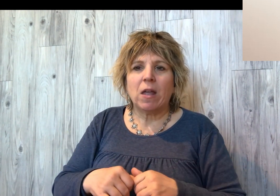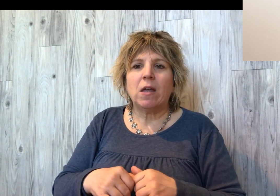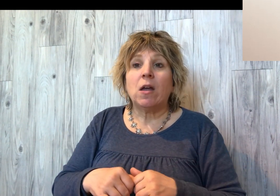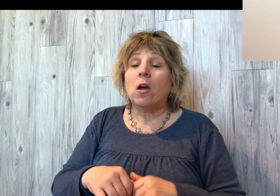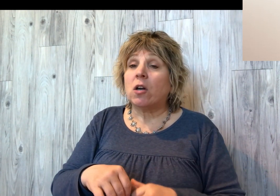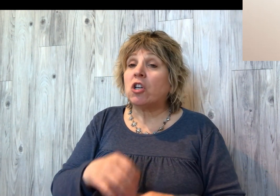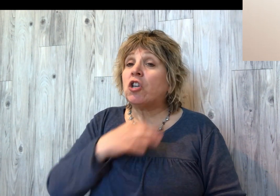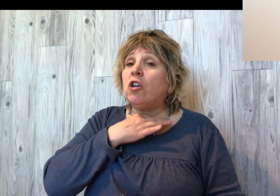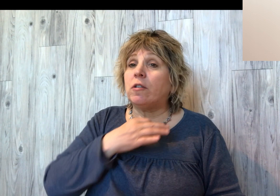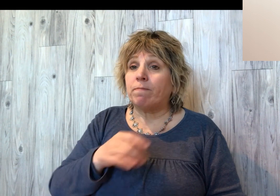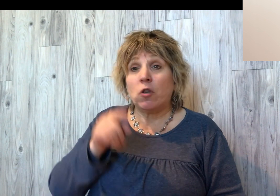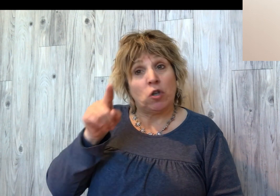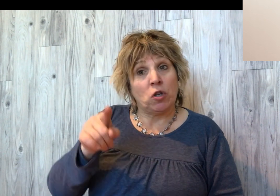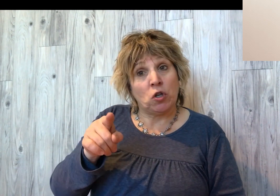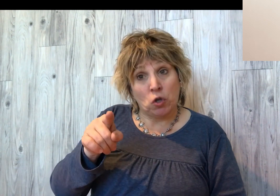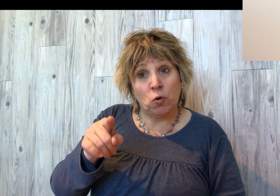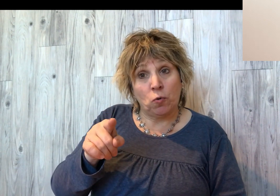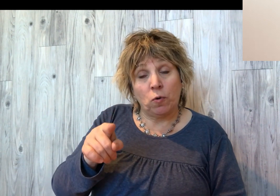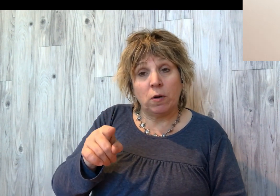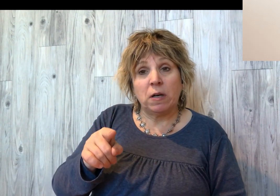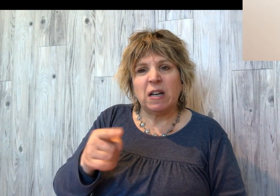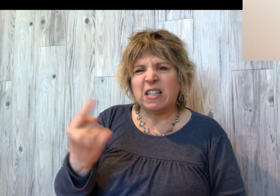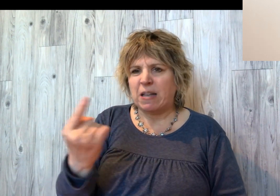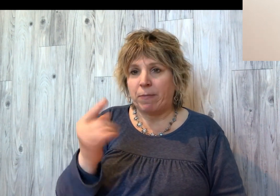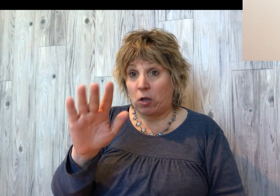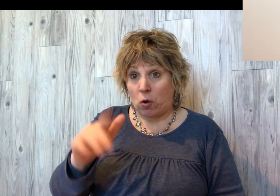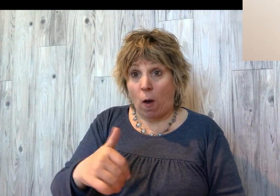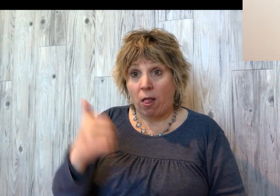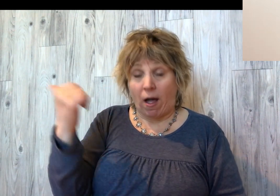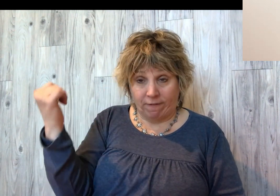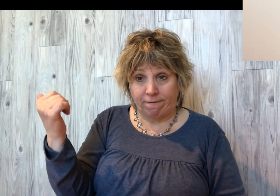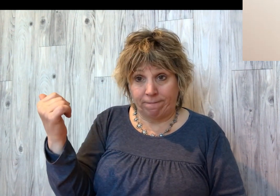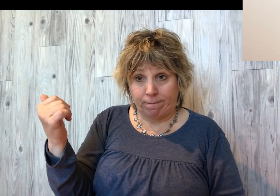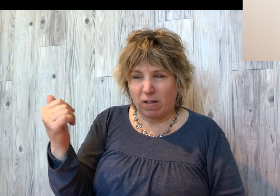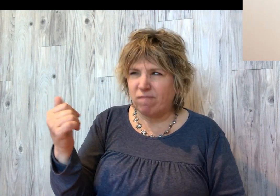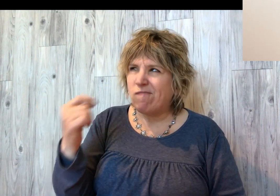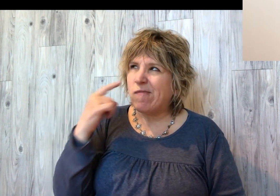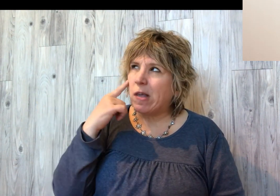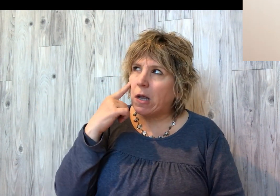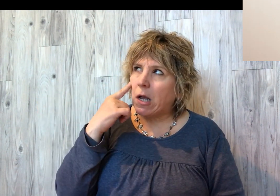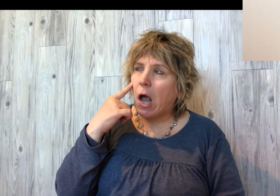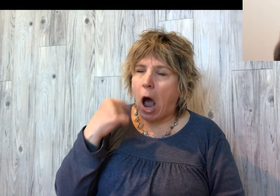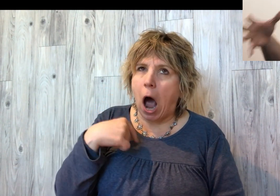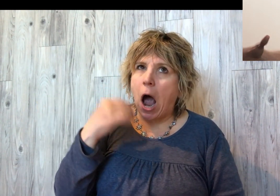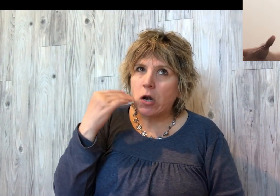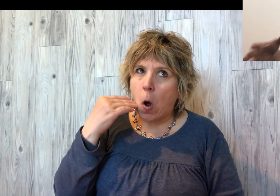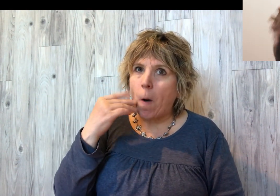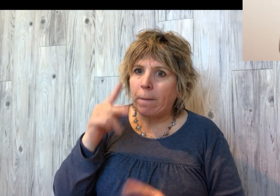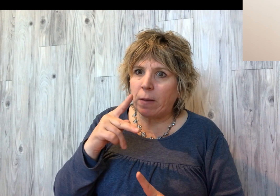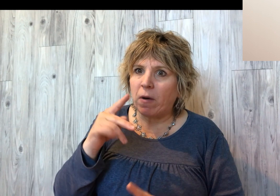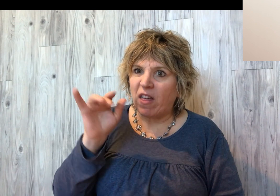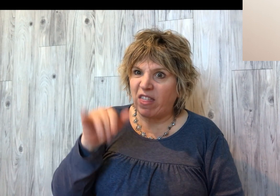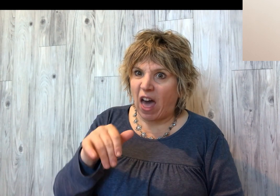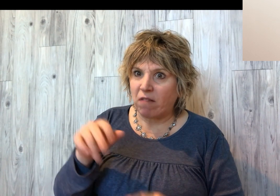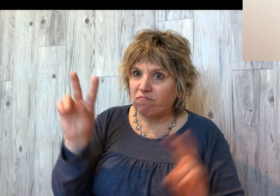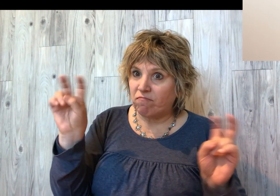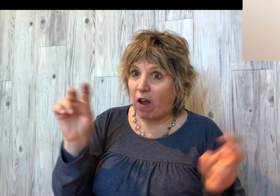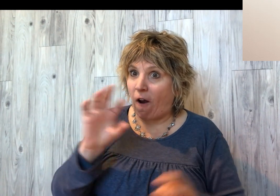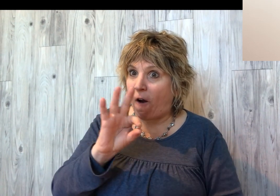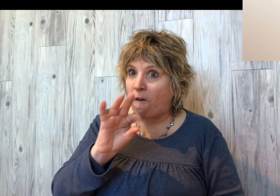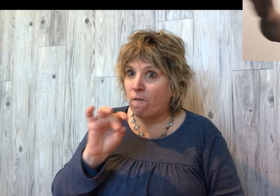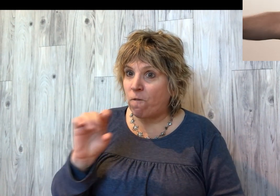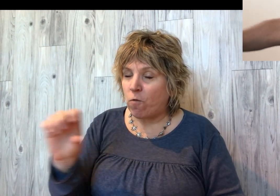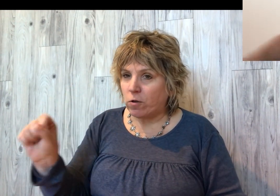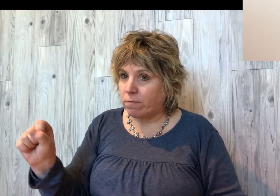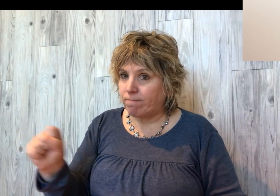question. Do you have something in your life? And here's why I'm asking this question, because some of you right now are thinking, man, do I know some fools who need to listen to this message